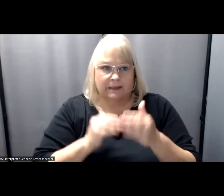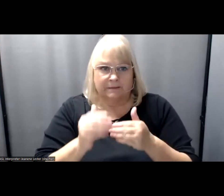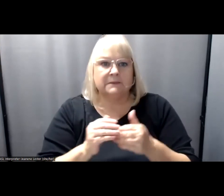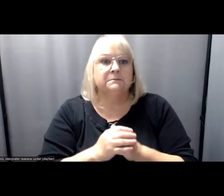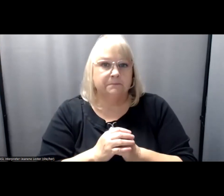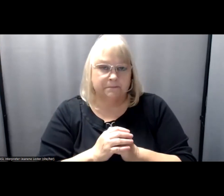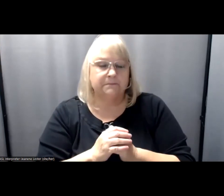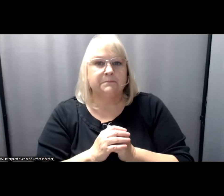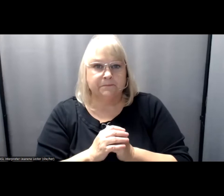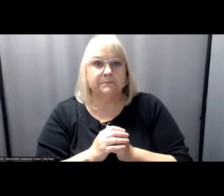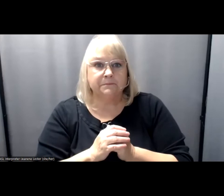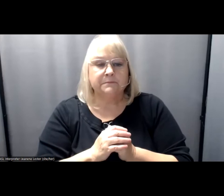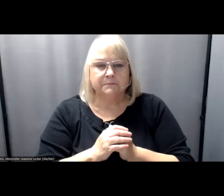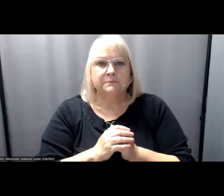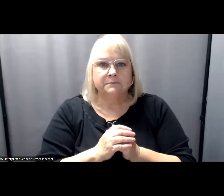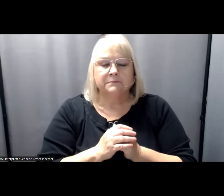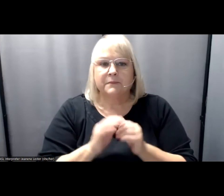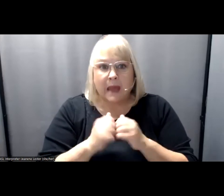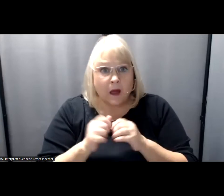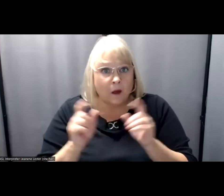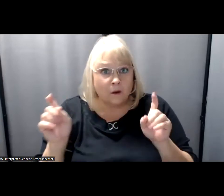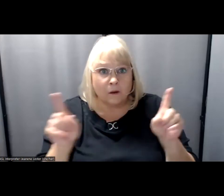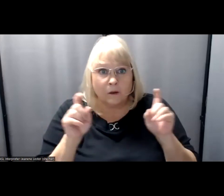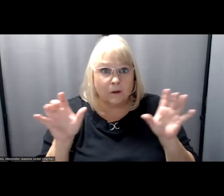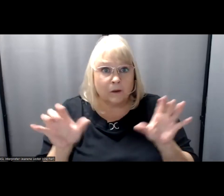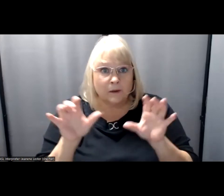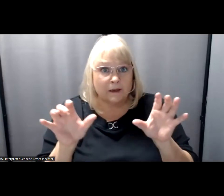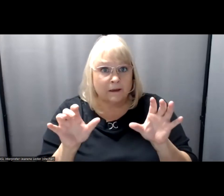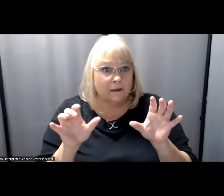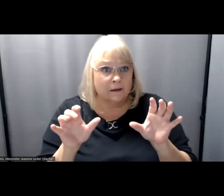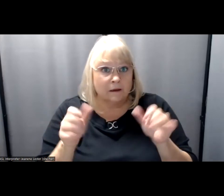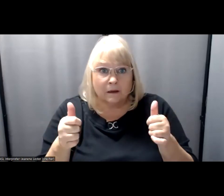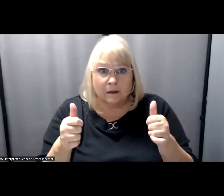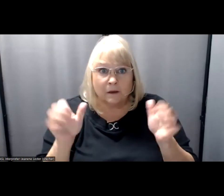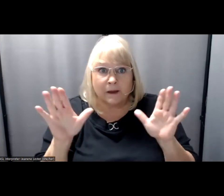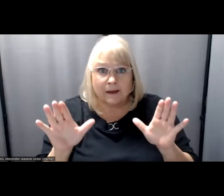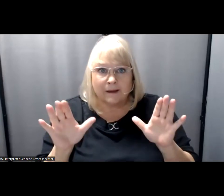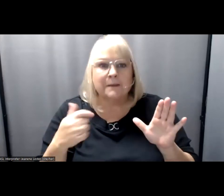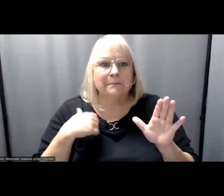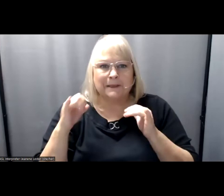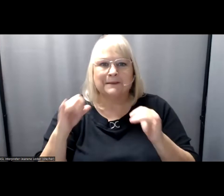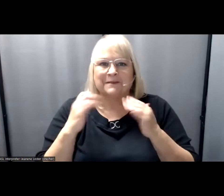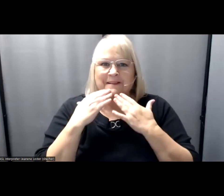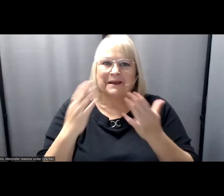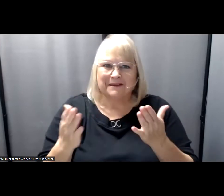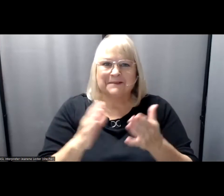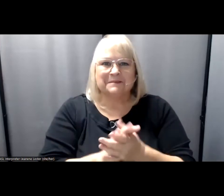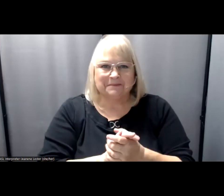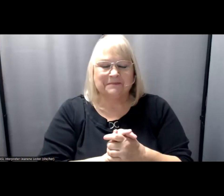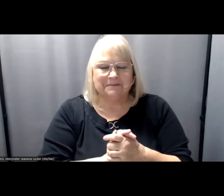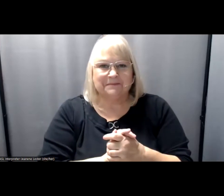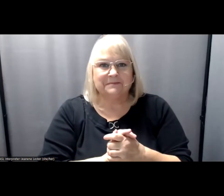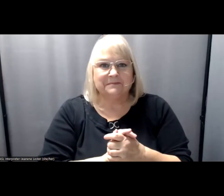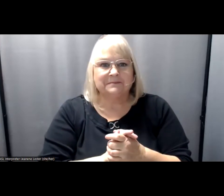Yeah. All right. How's everybody doing? Great. Me too. Thanks. Next